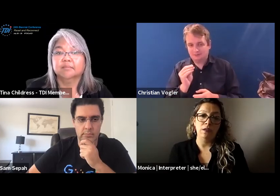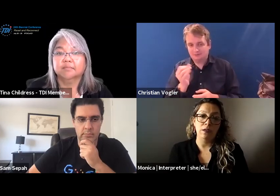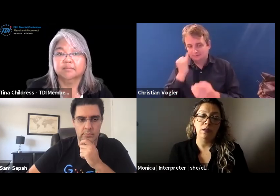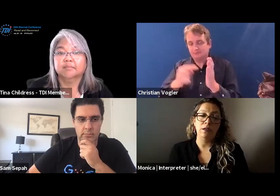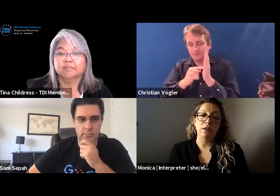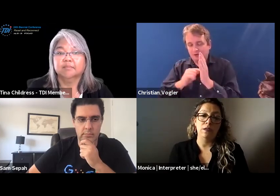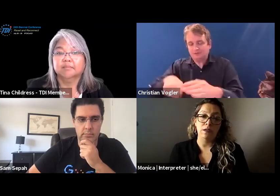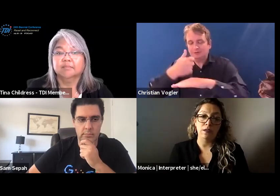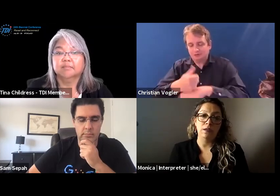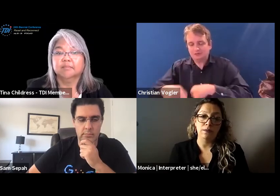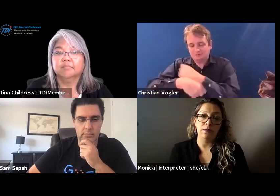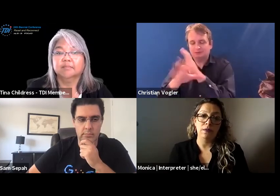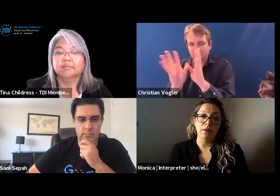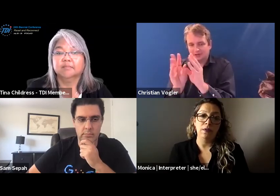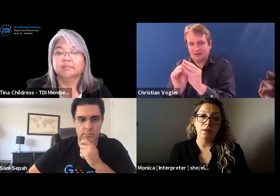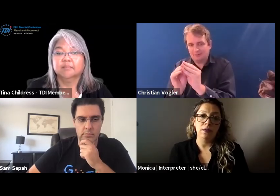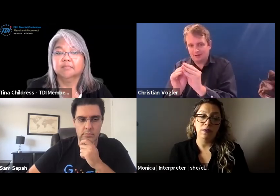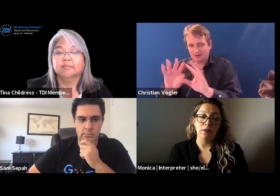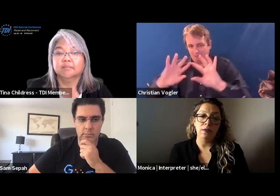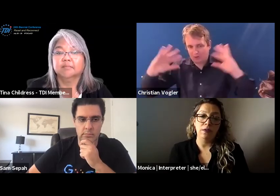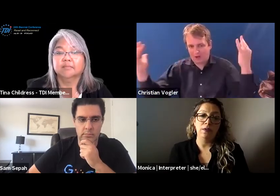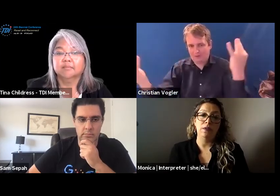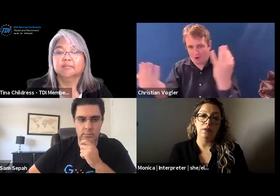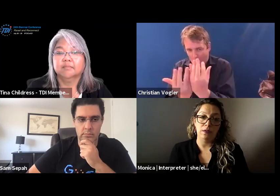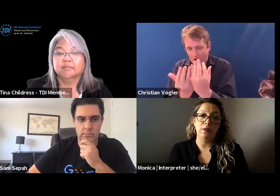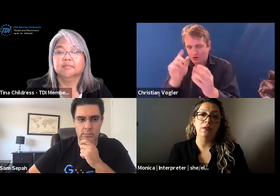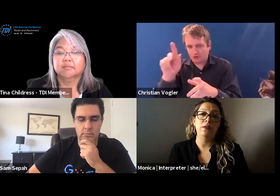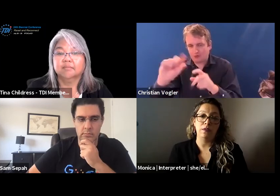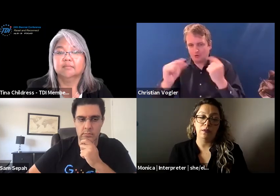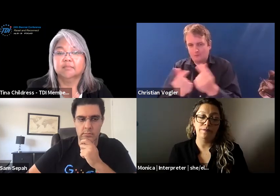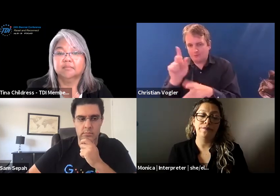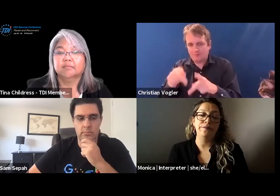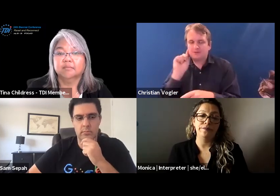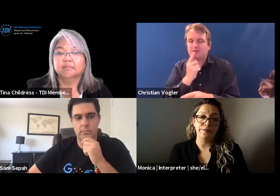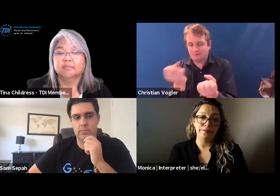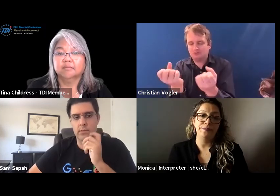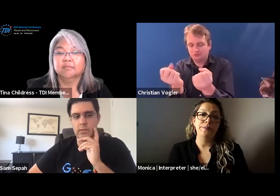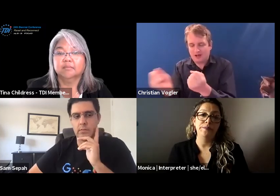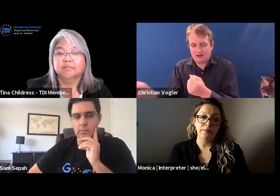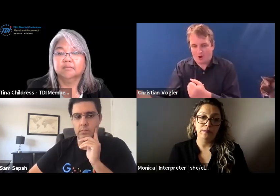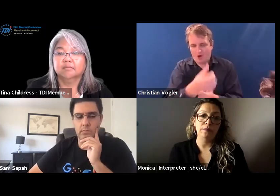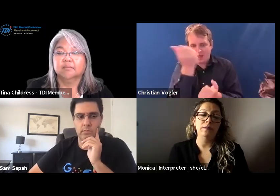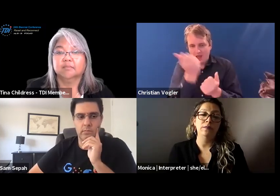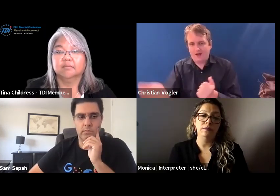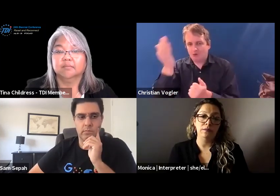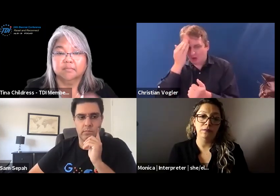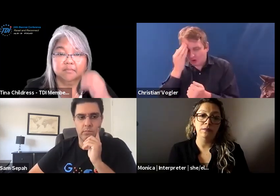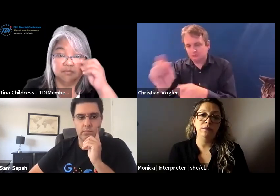And from my experience, for example, again, the video relay conferencing, how there's a whole group of people and